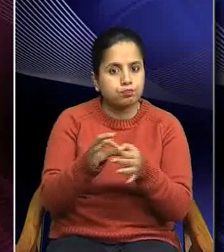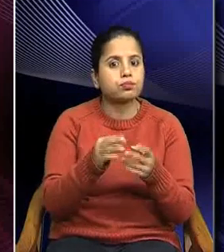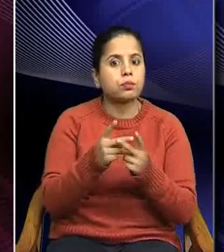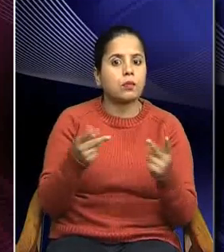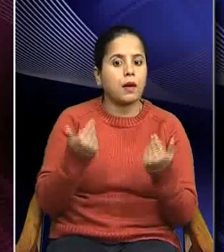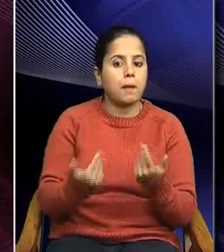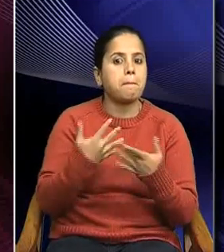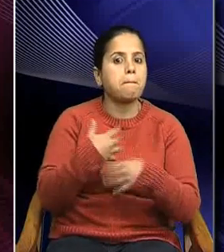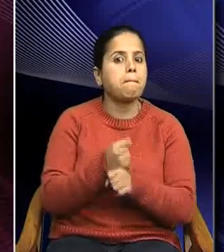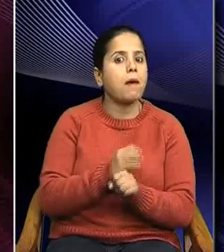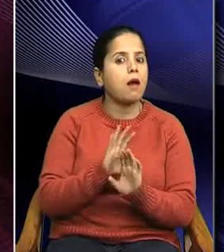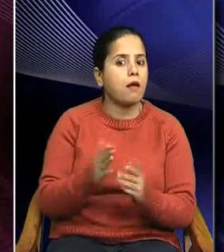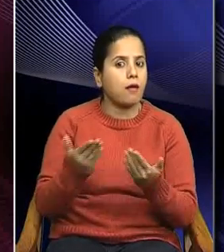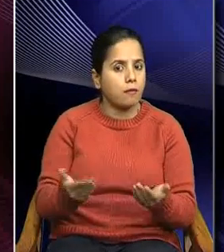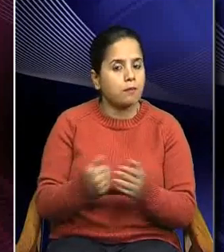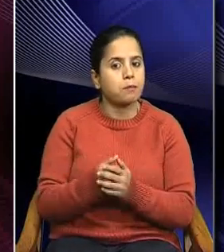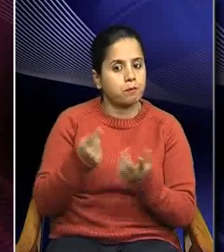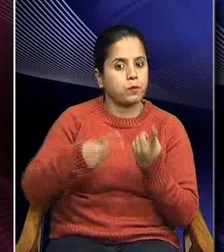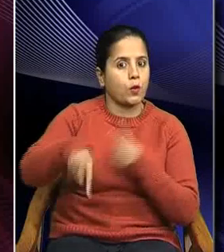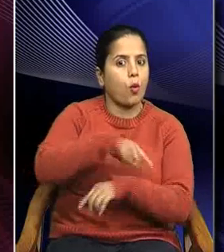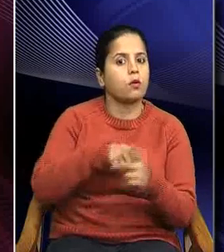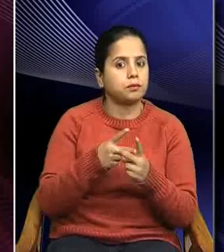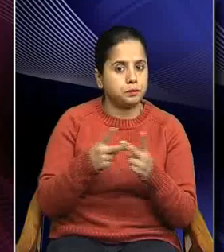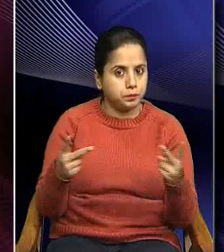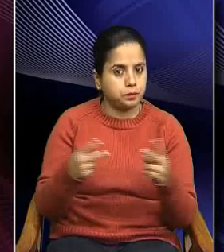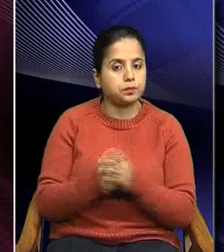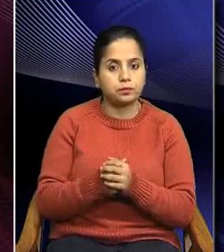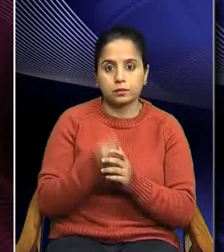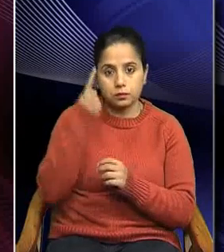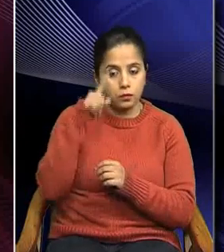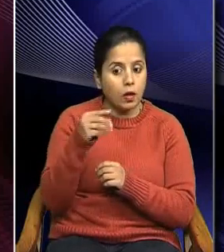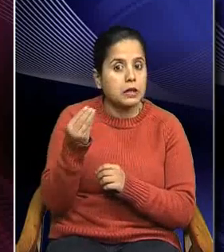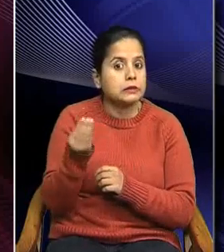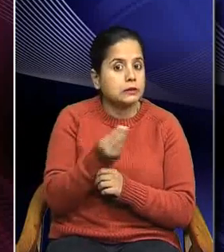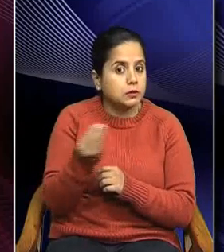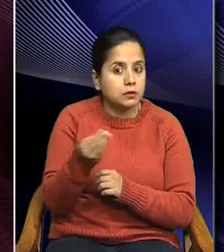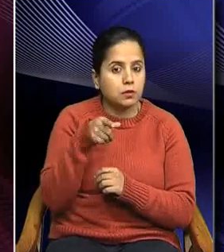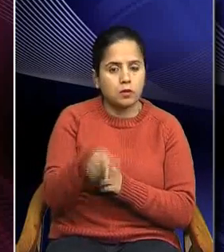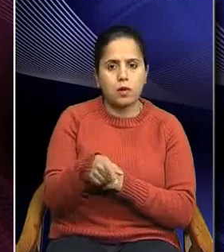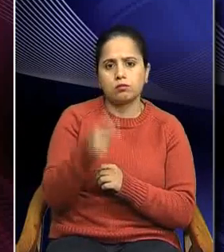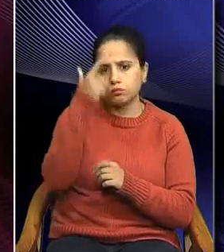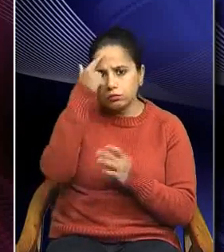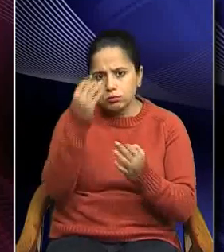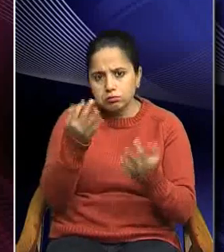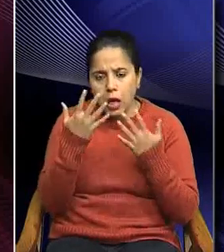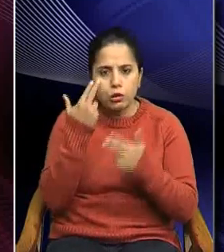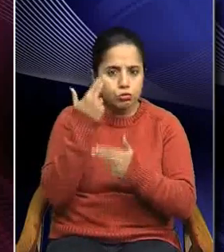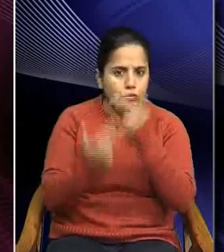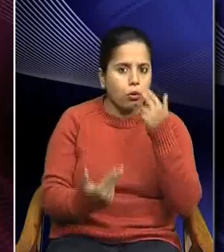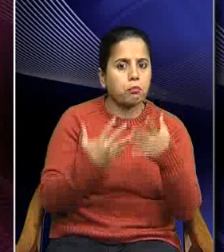is made between them to make some kind of intelligible